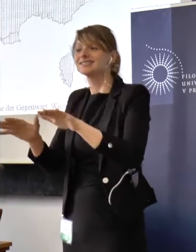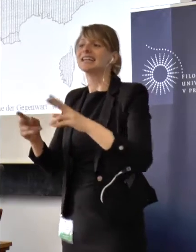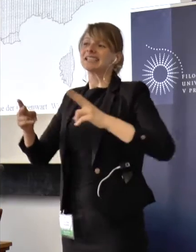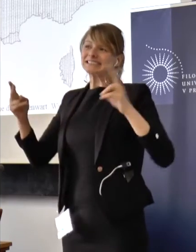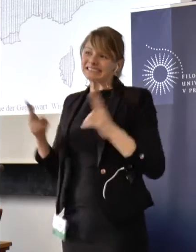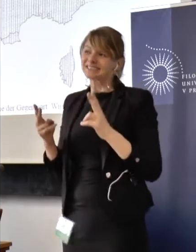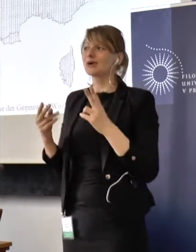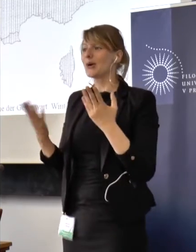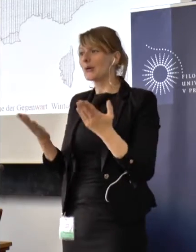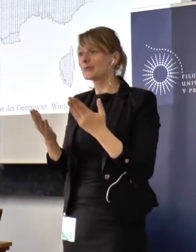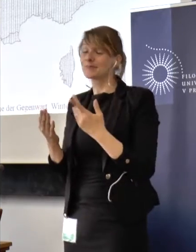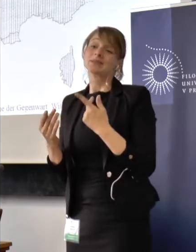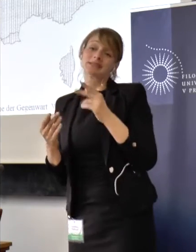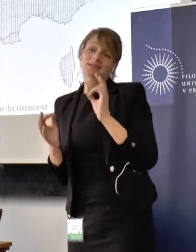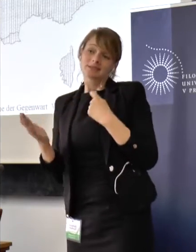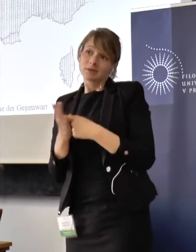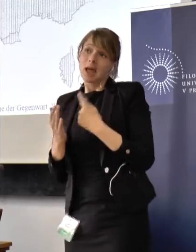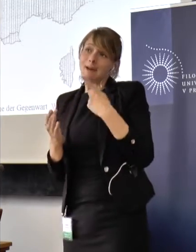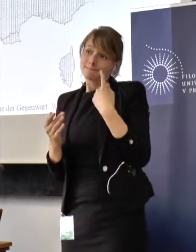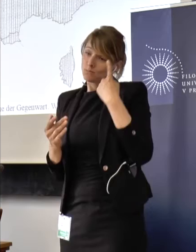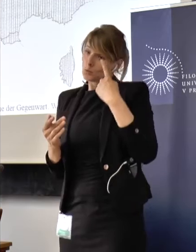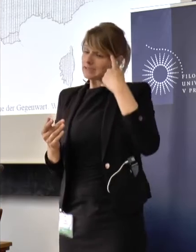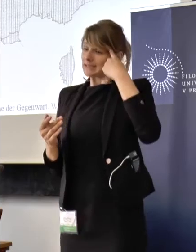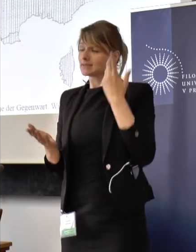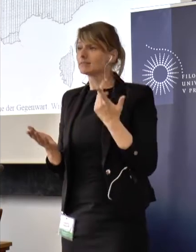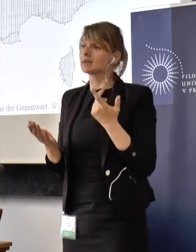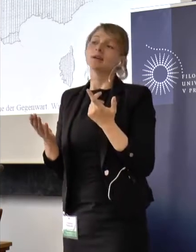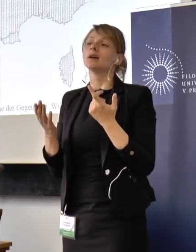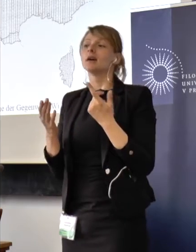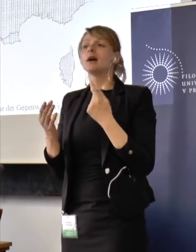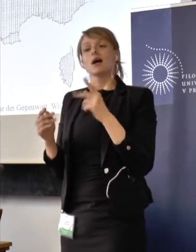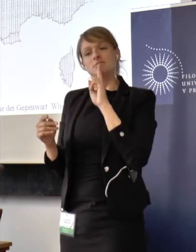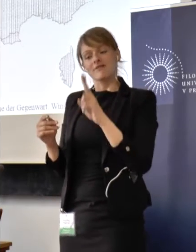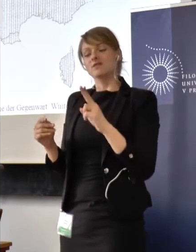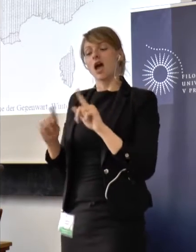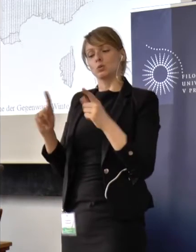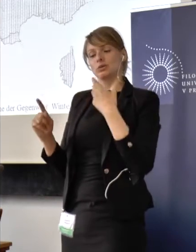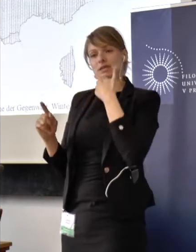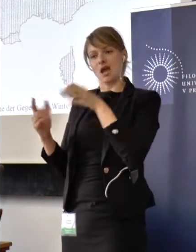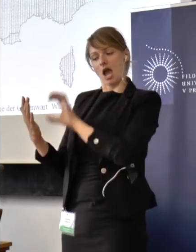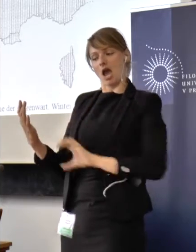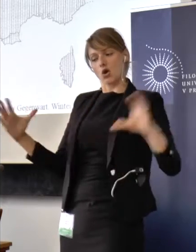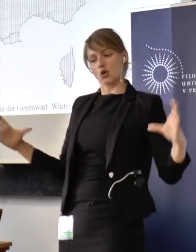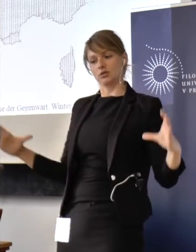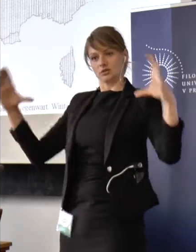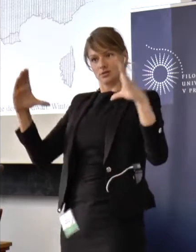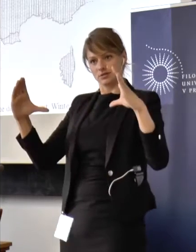that the Europeans themselves they become English speakers. Of course, they learn